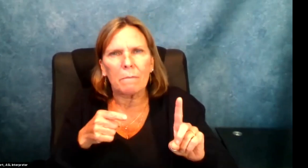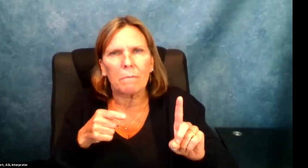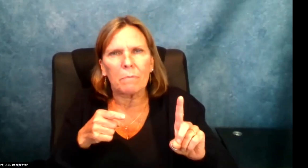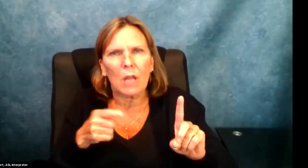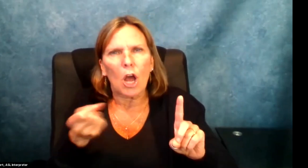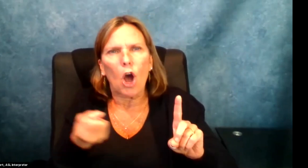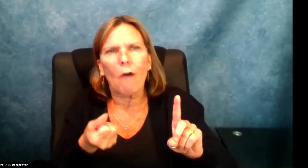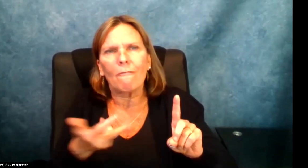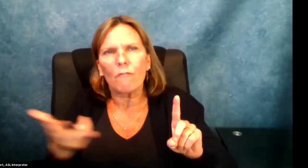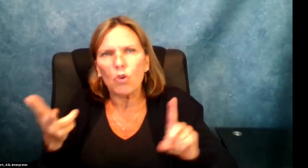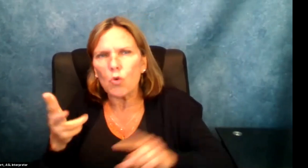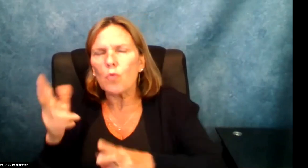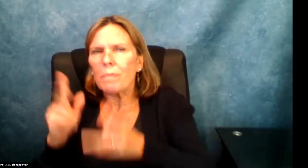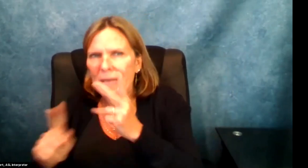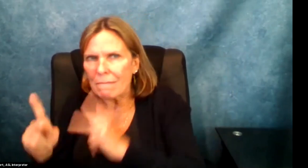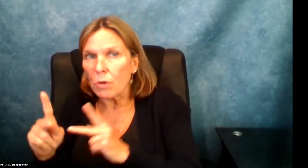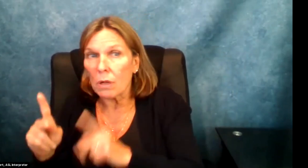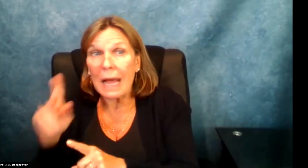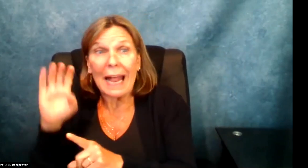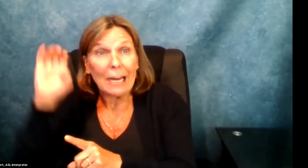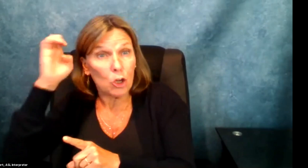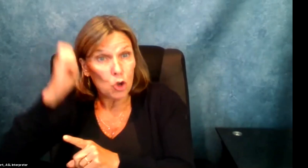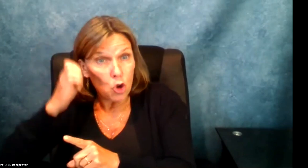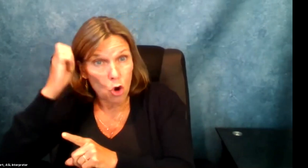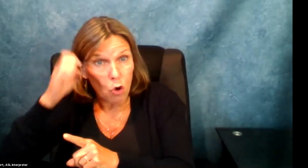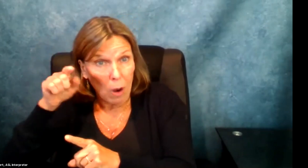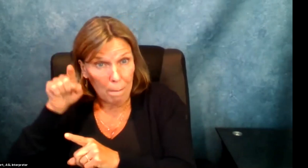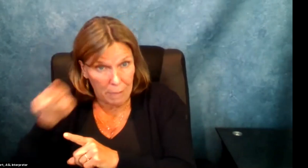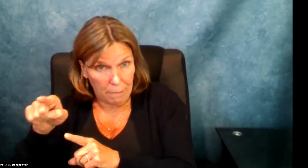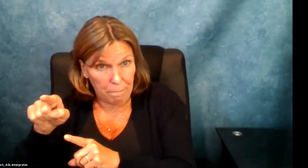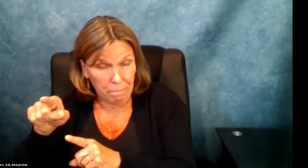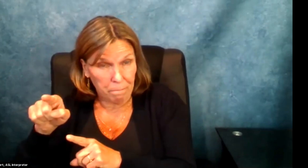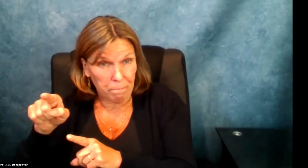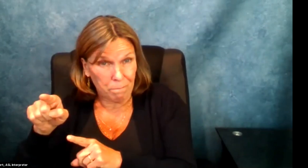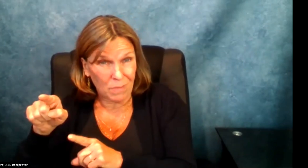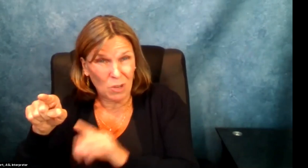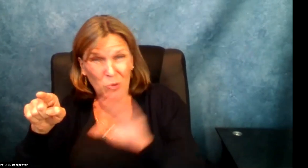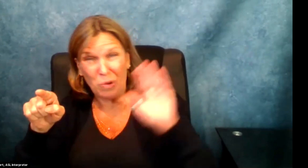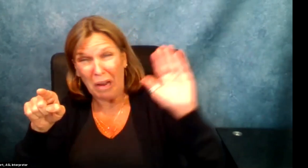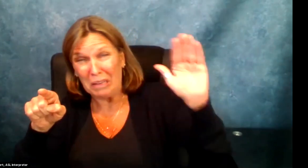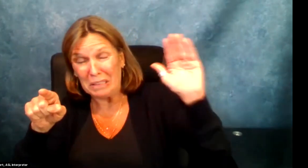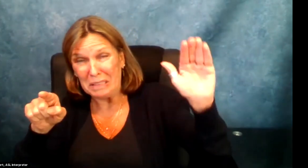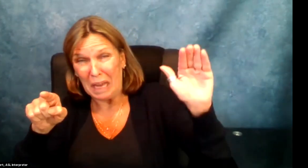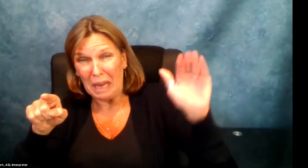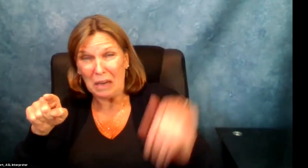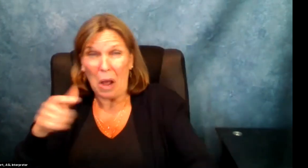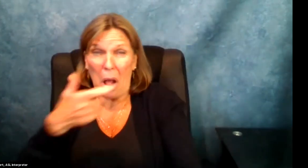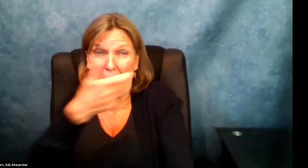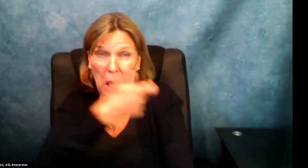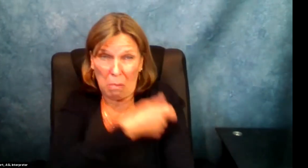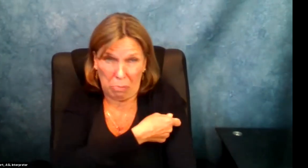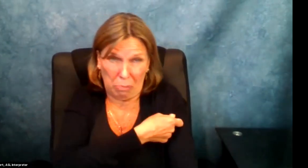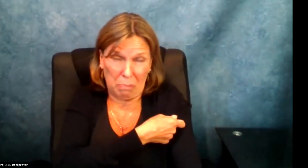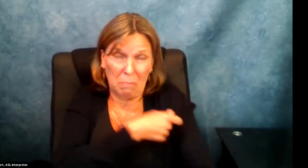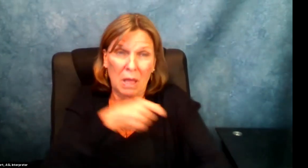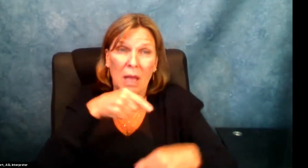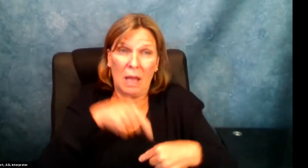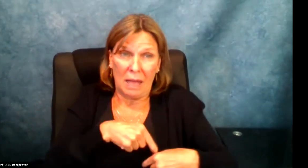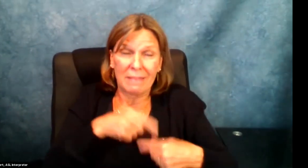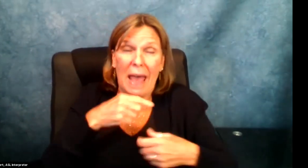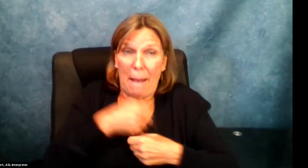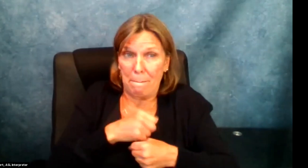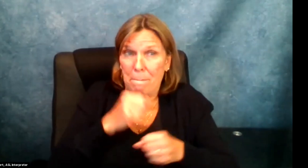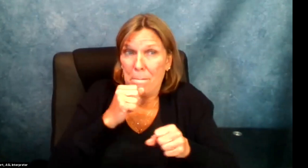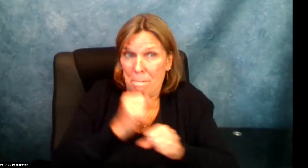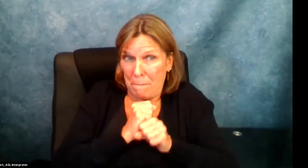individuals in Europe who raised the question of whether the spike protein, which is made by